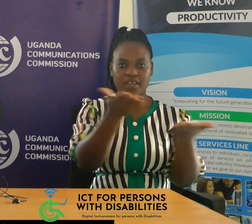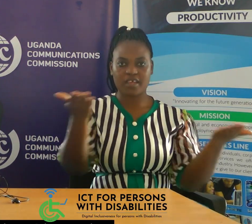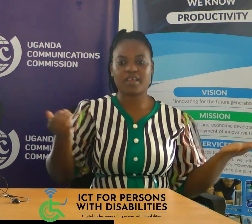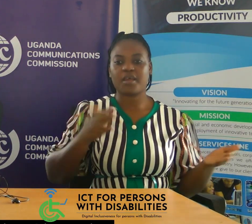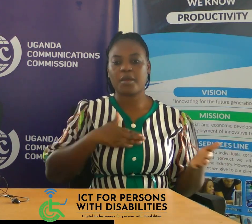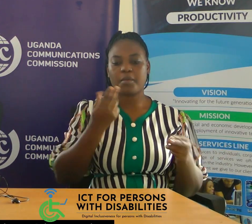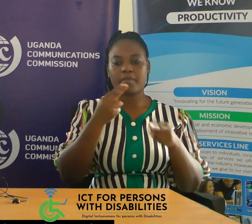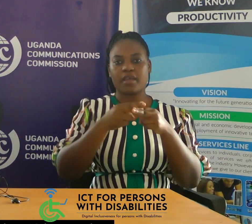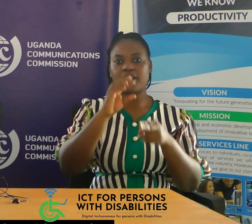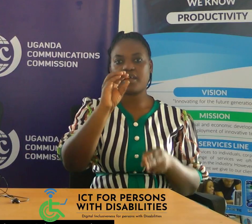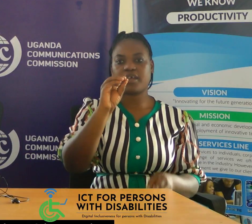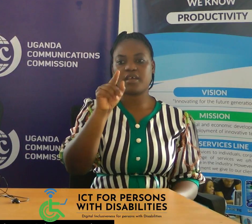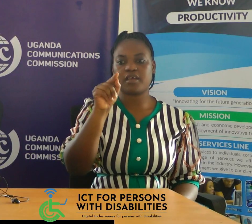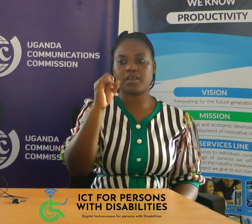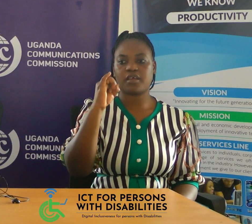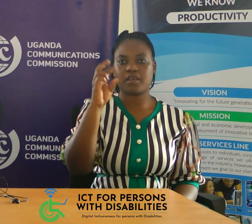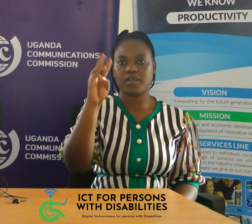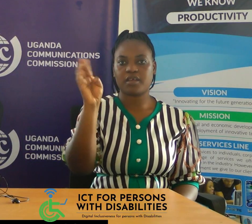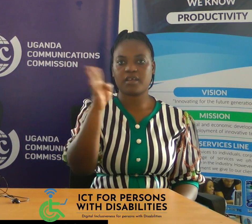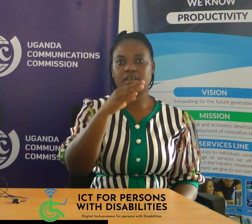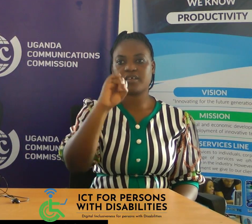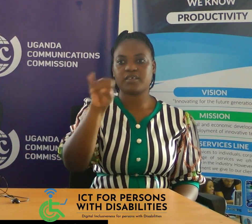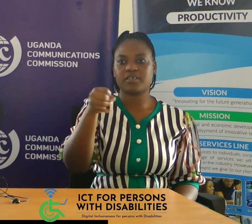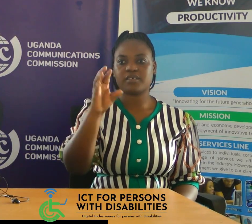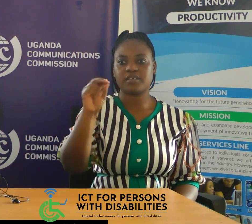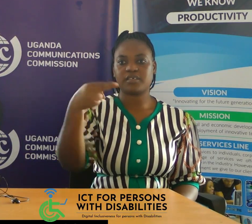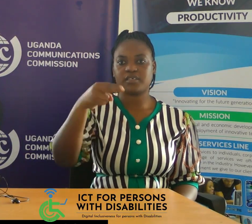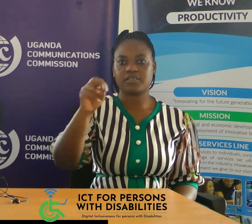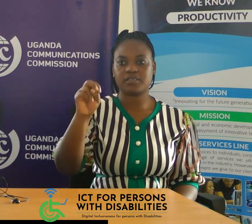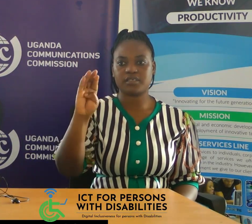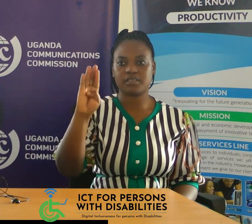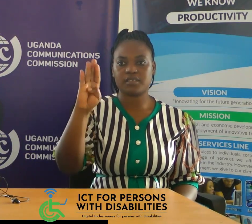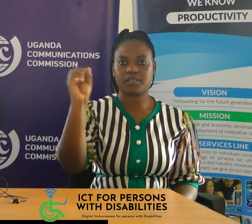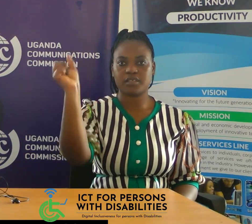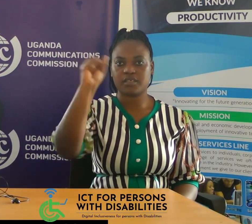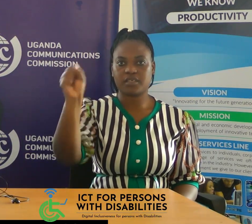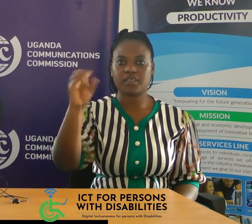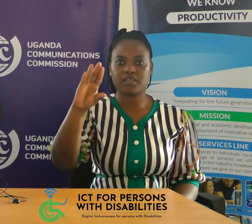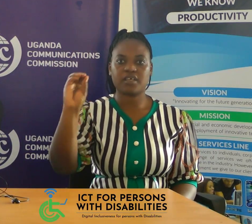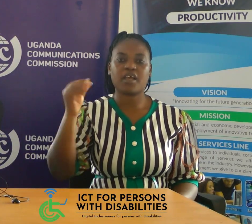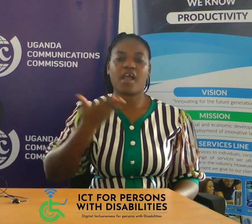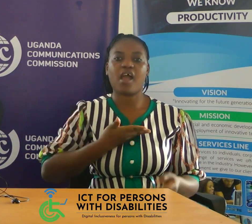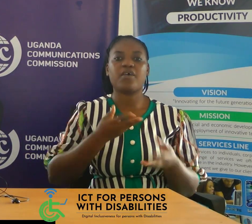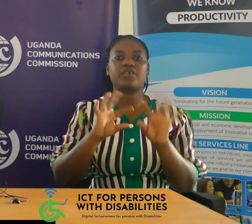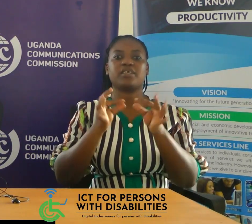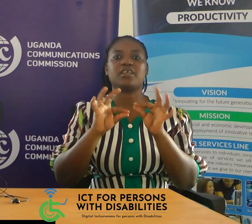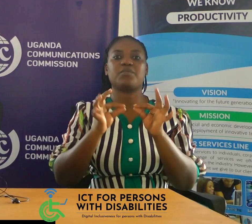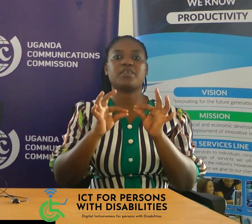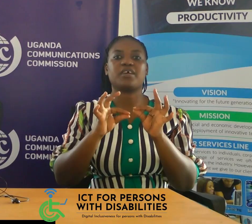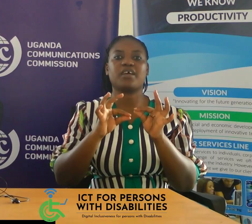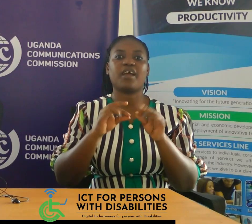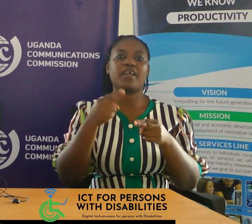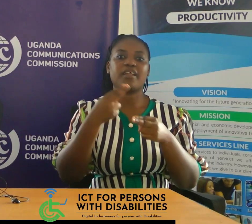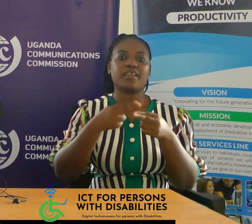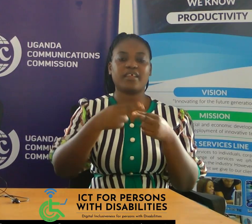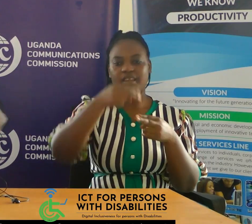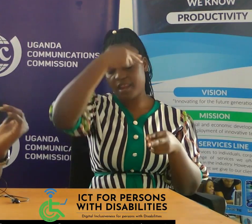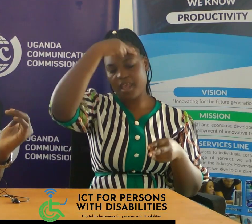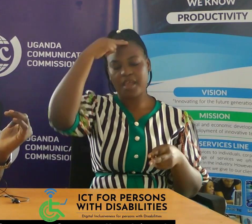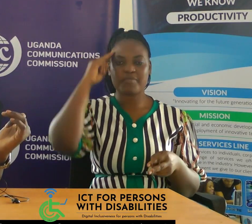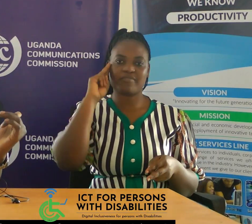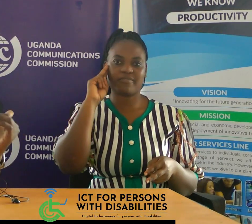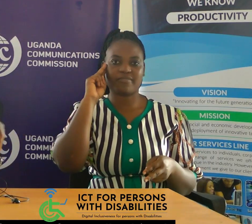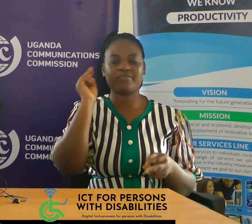also signing this session for those who are unable to get our